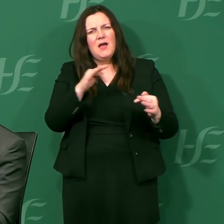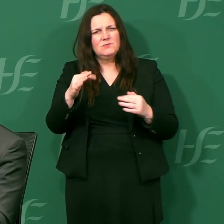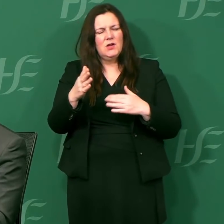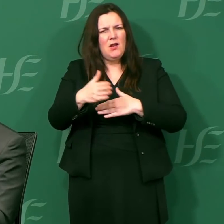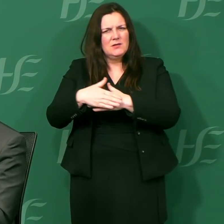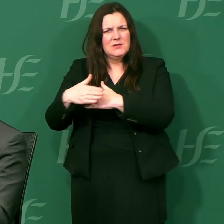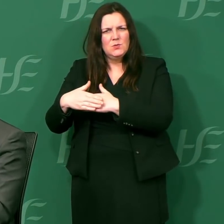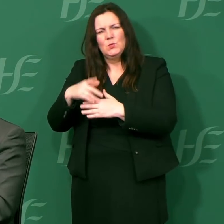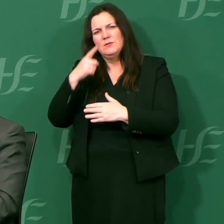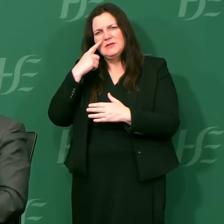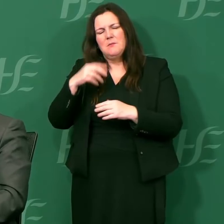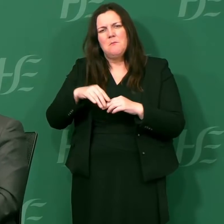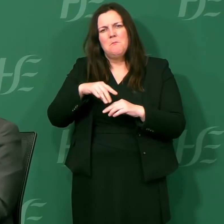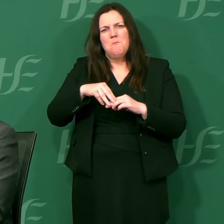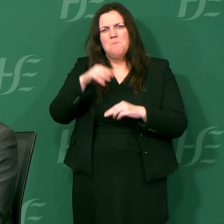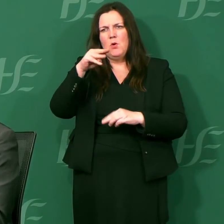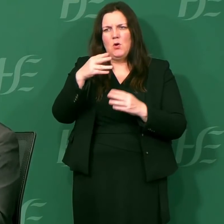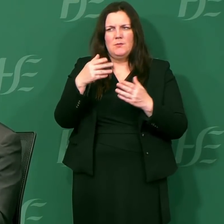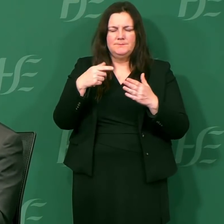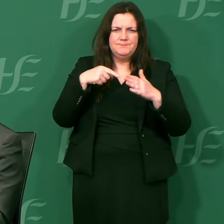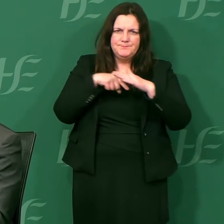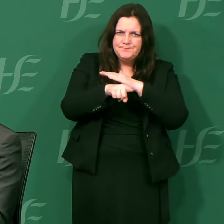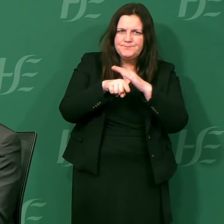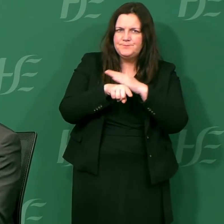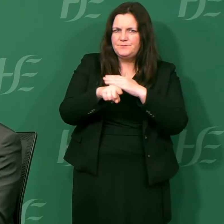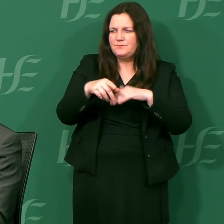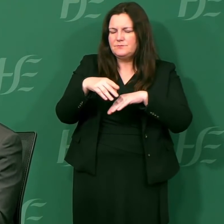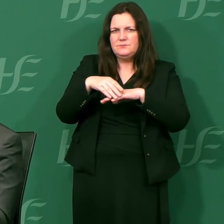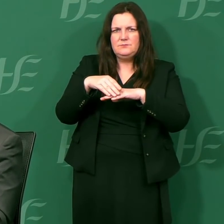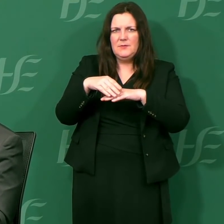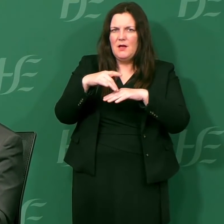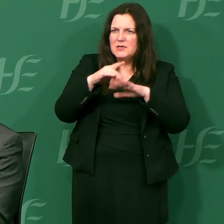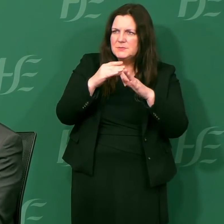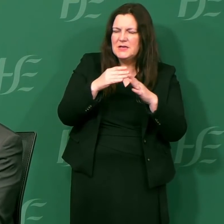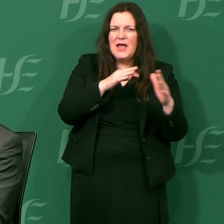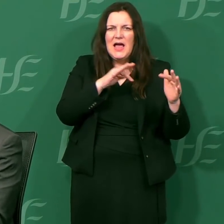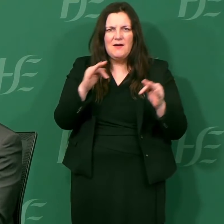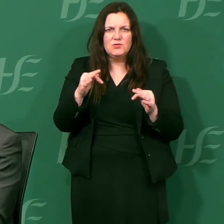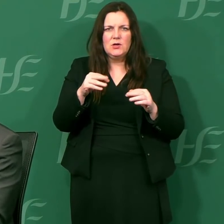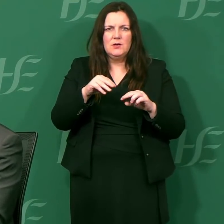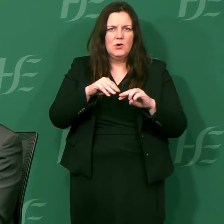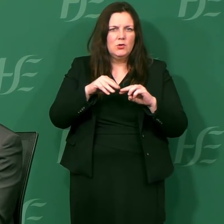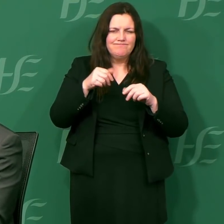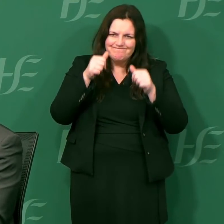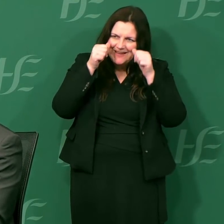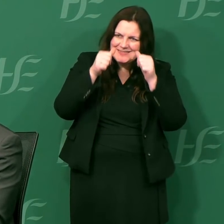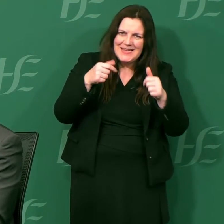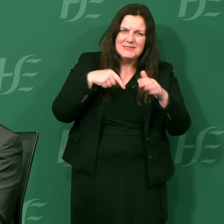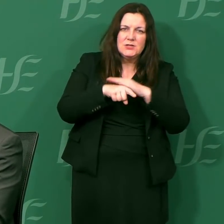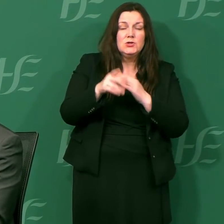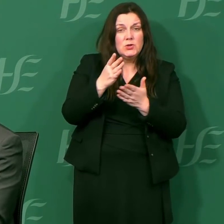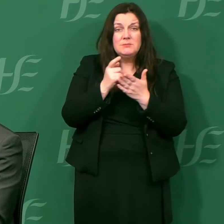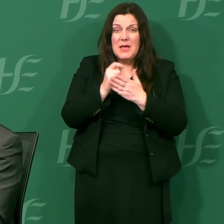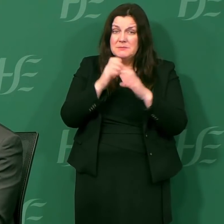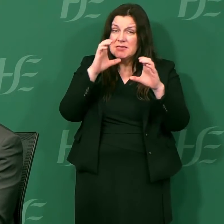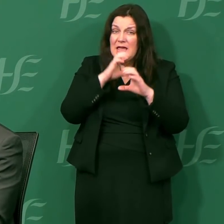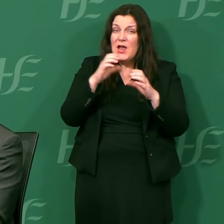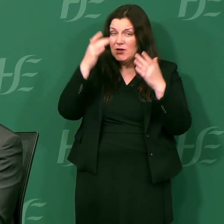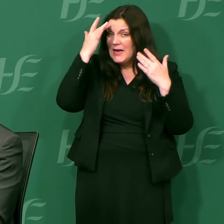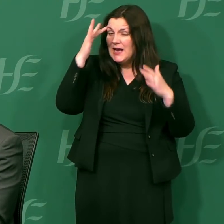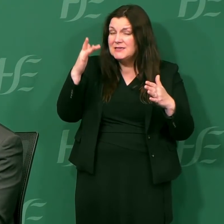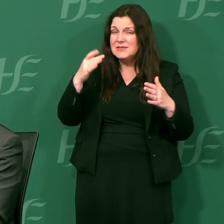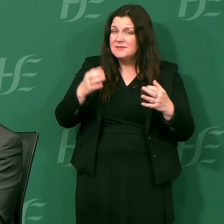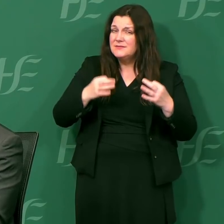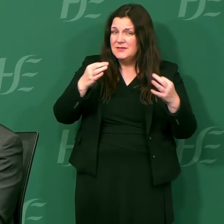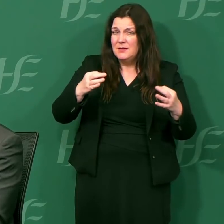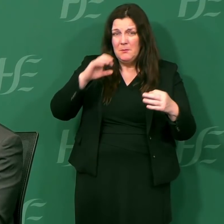always seen higher levels of presentations from elderly people coming forwards. Sometimes it has been care neglected throughout various periods